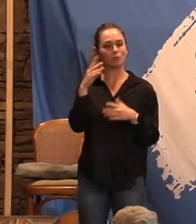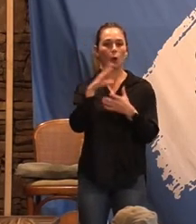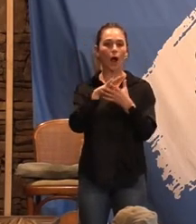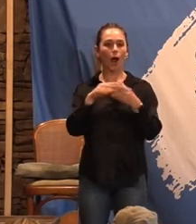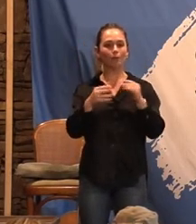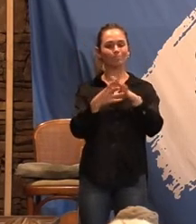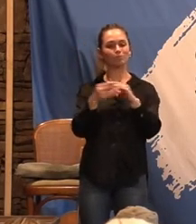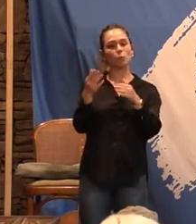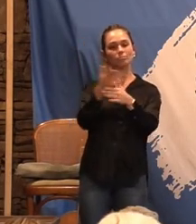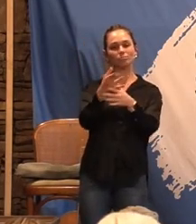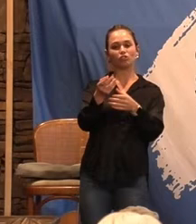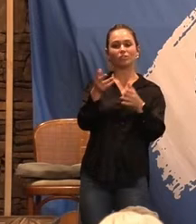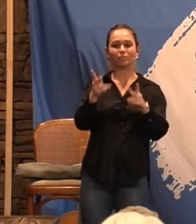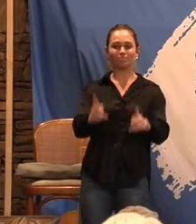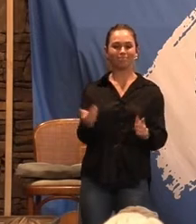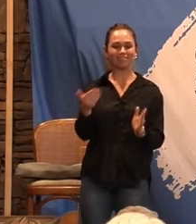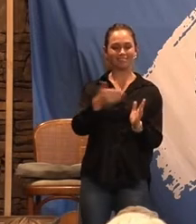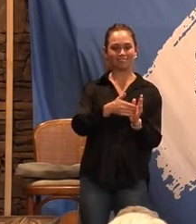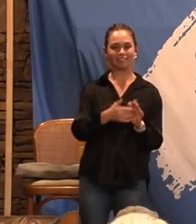again.